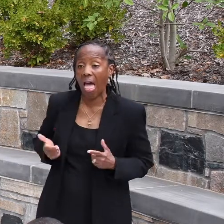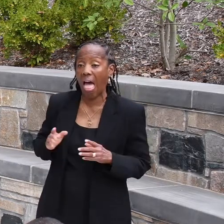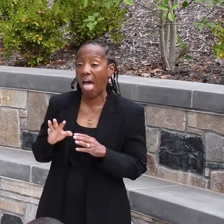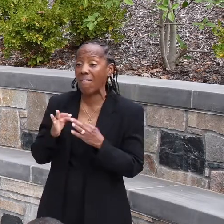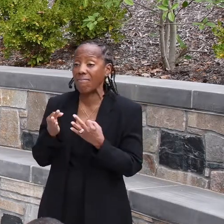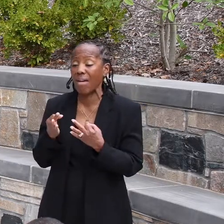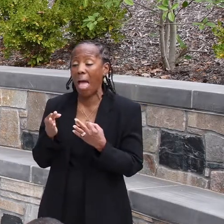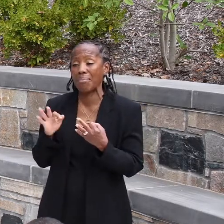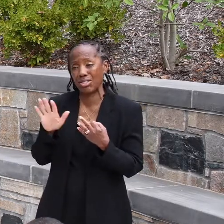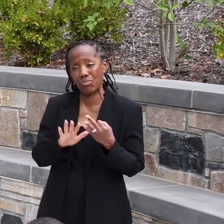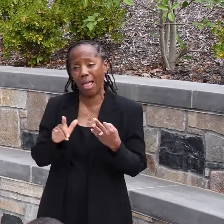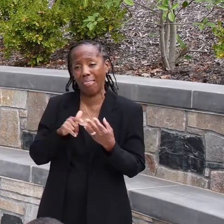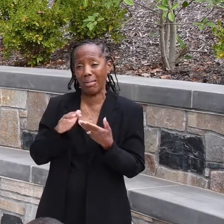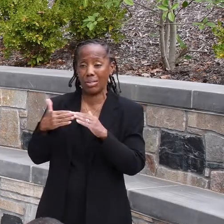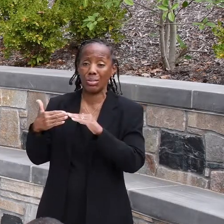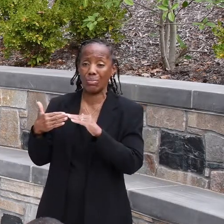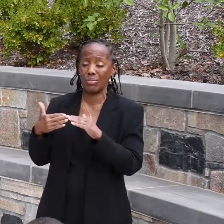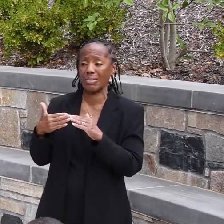in communities.